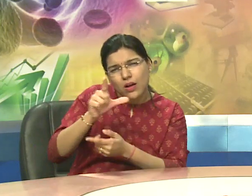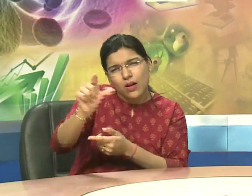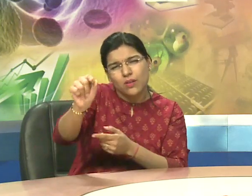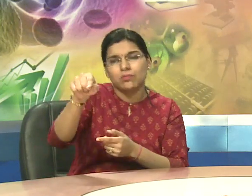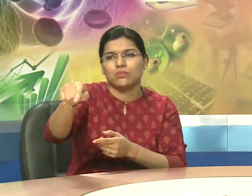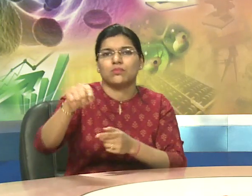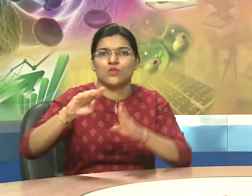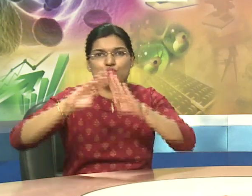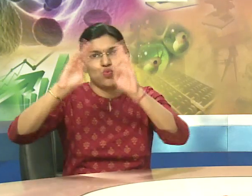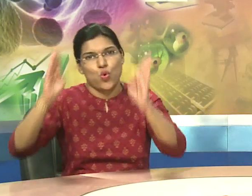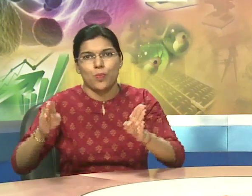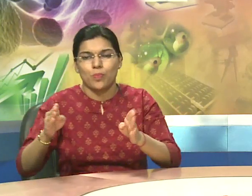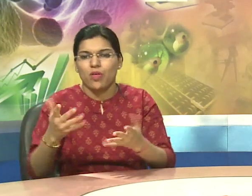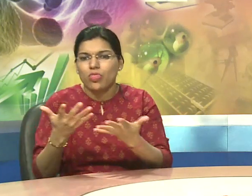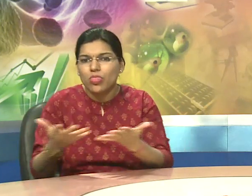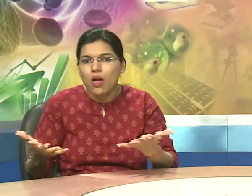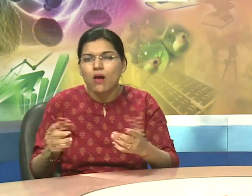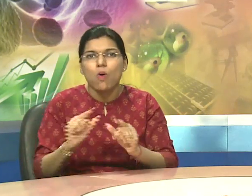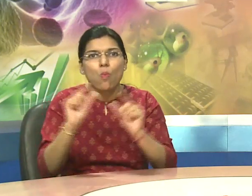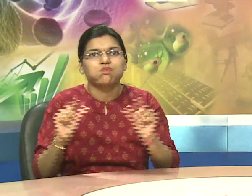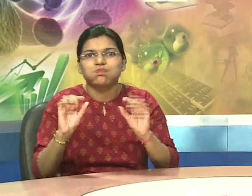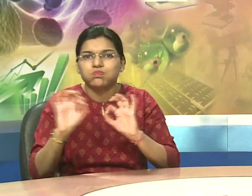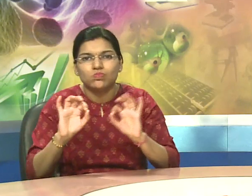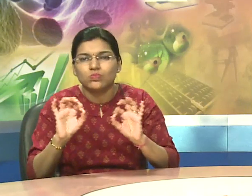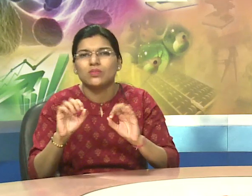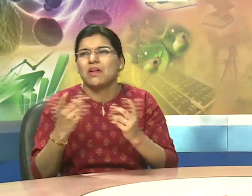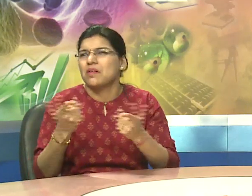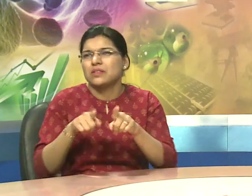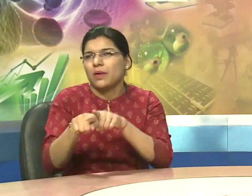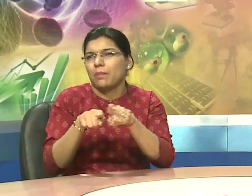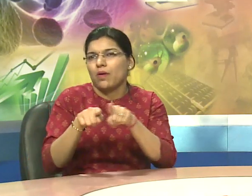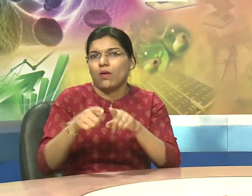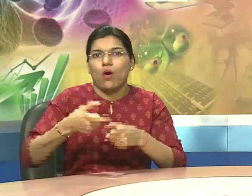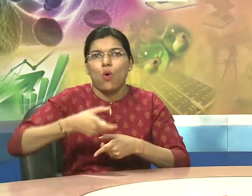For example, some people who live in village